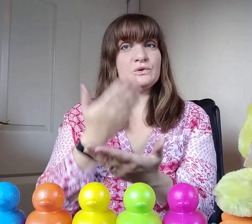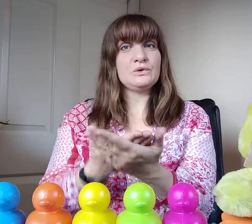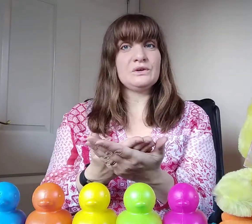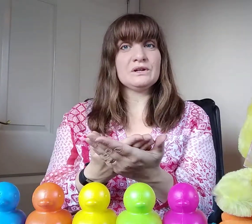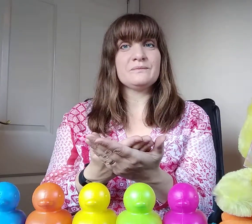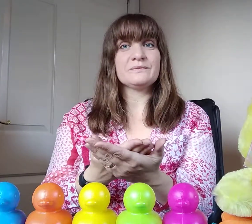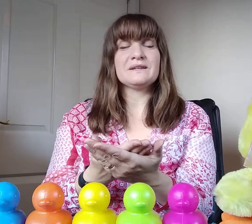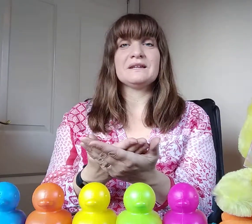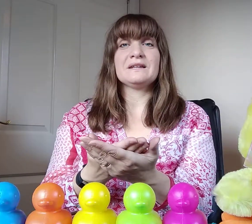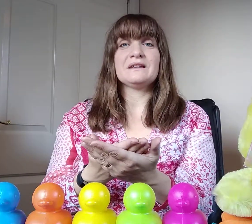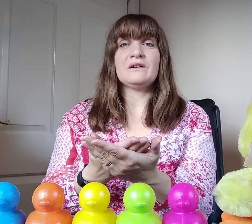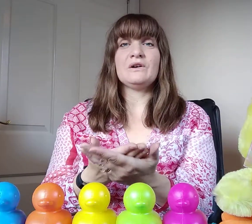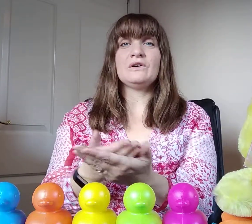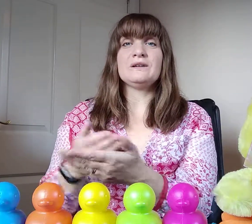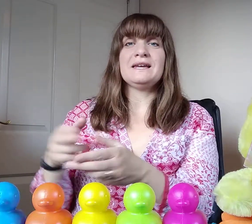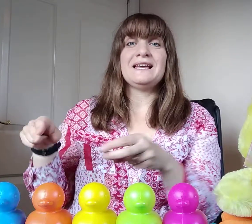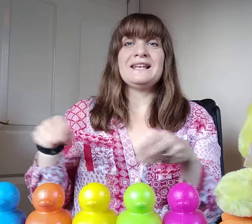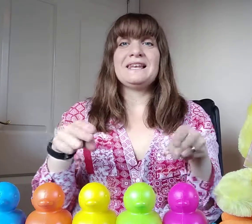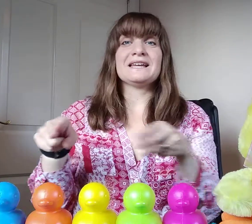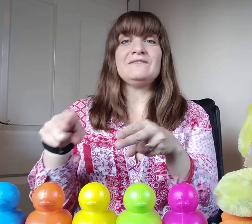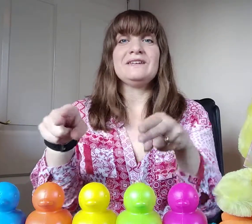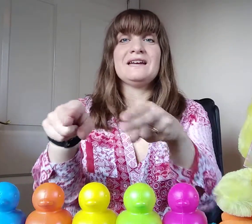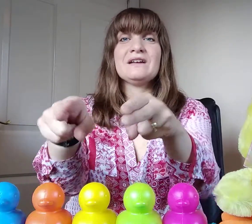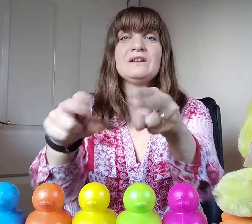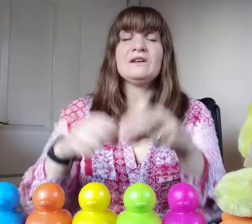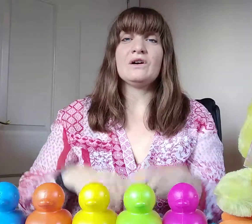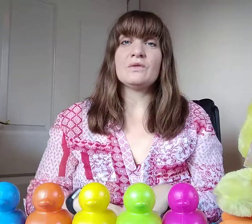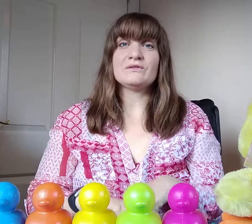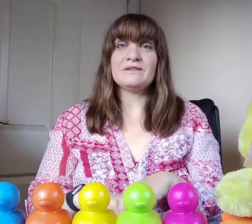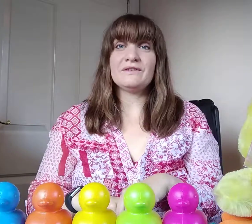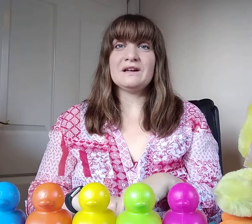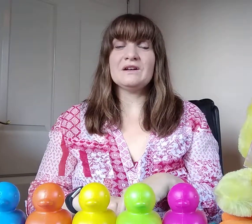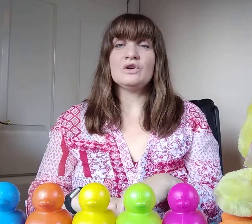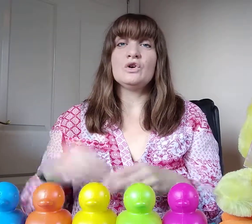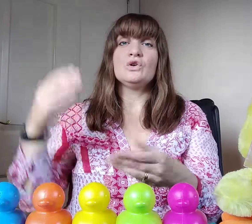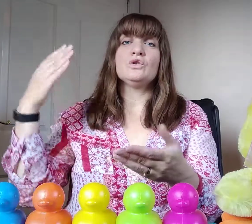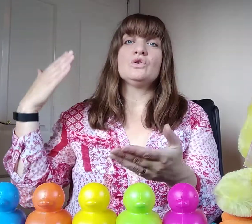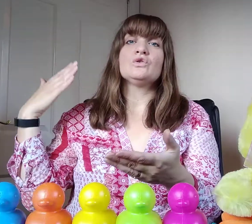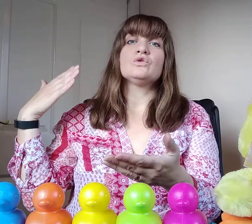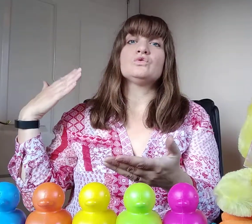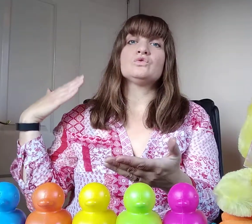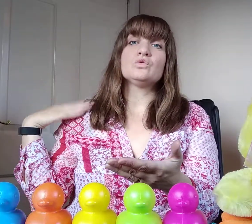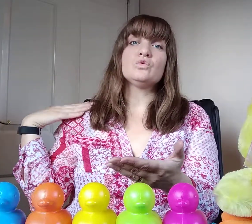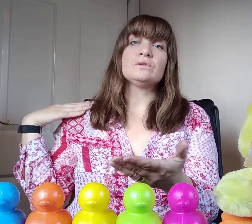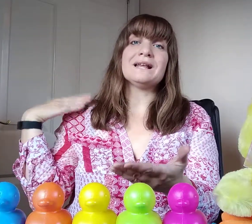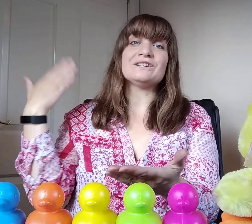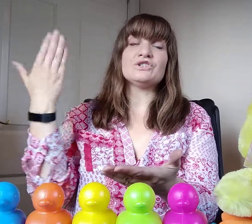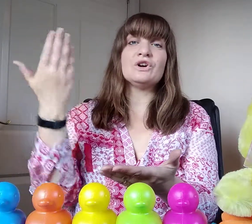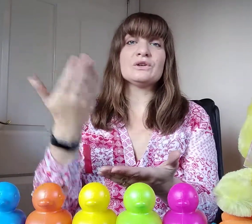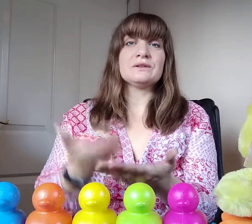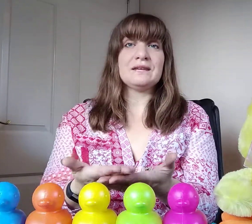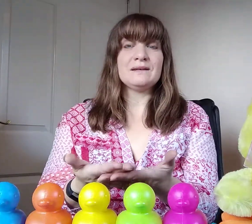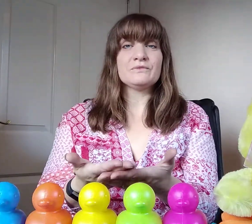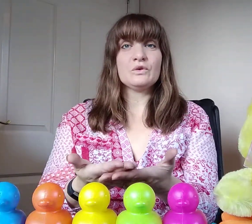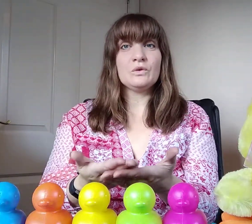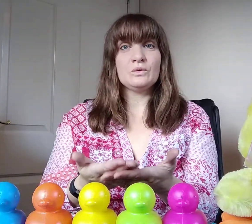sur, on la rivière, on the river, toute la journée, all